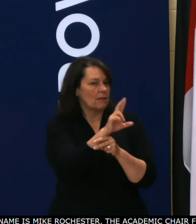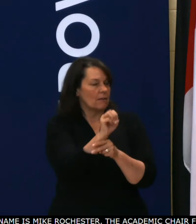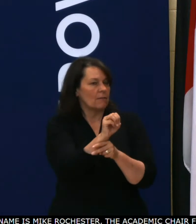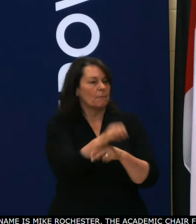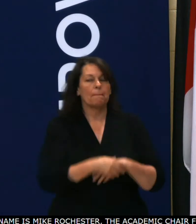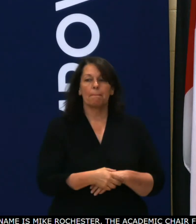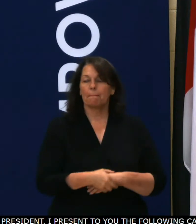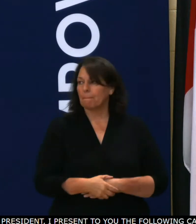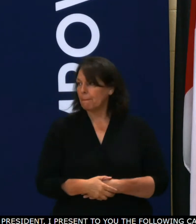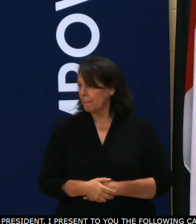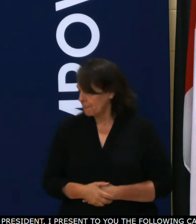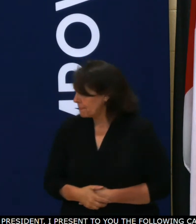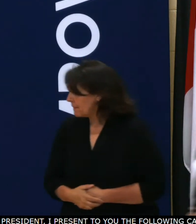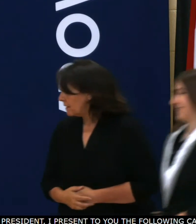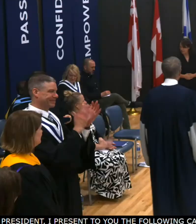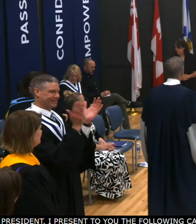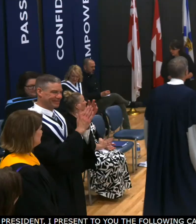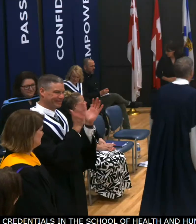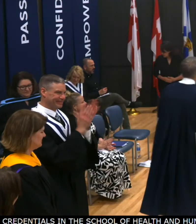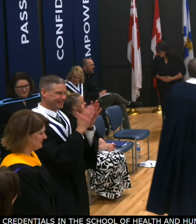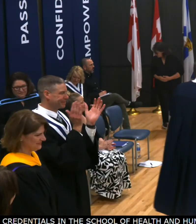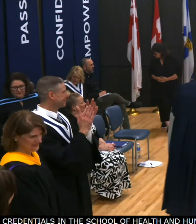Ella Aegis.